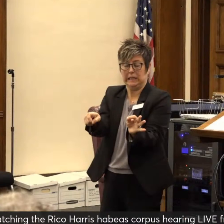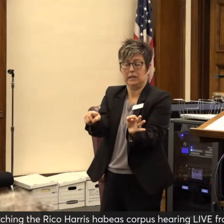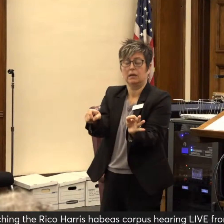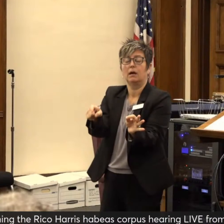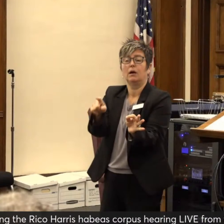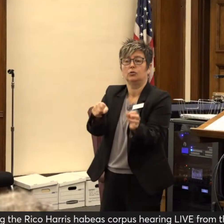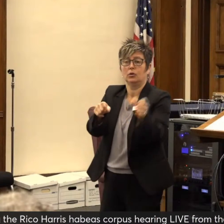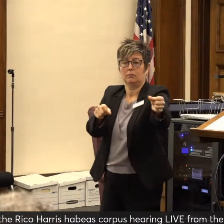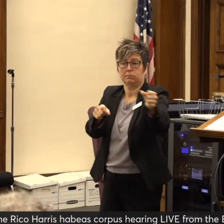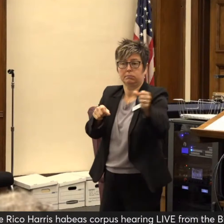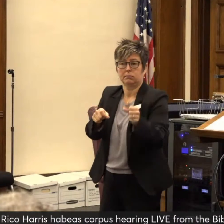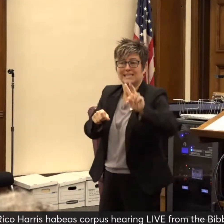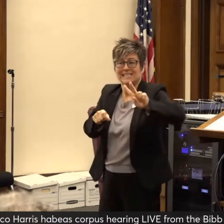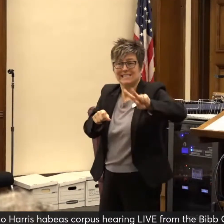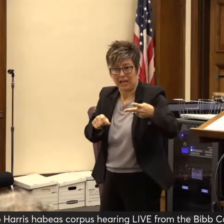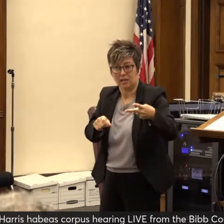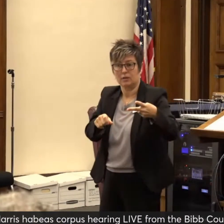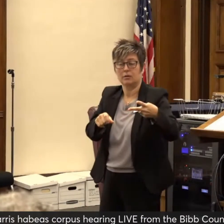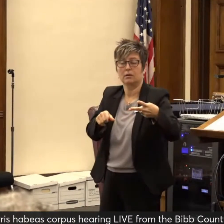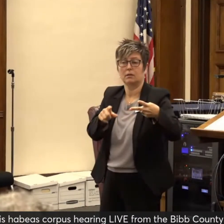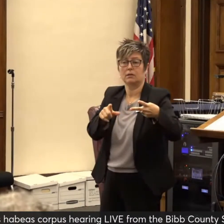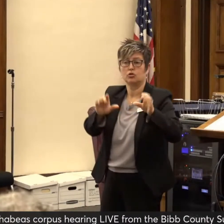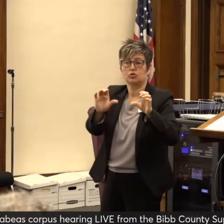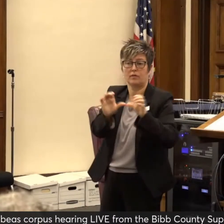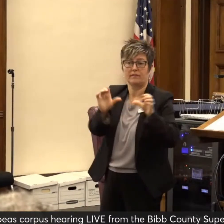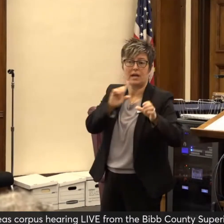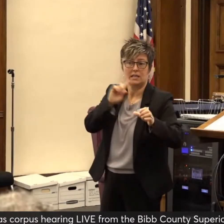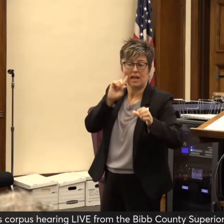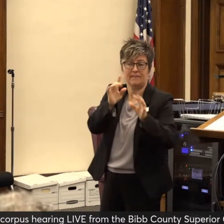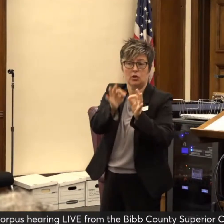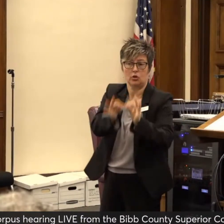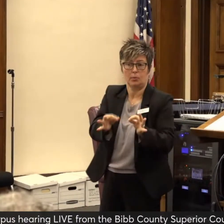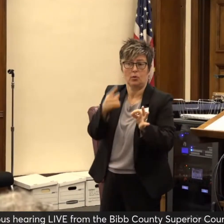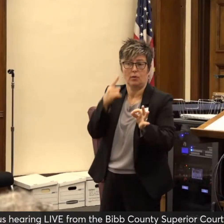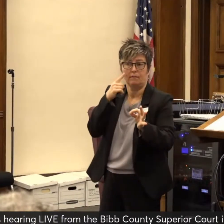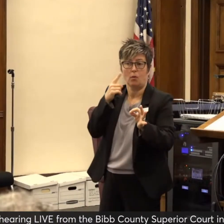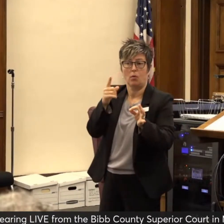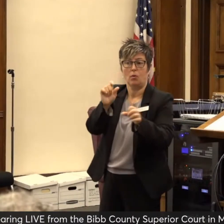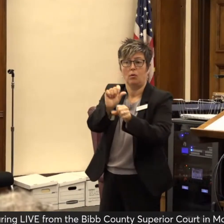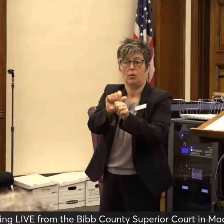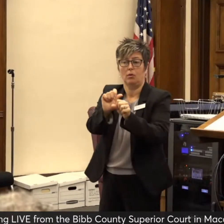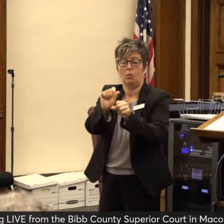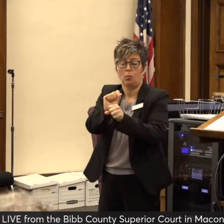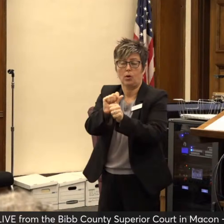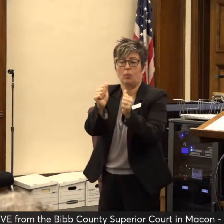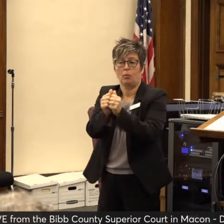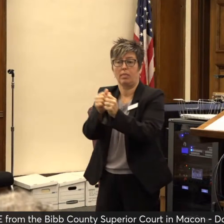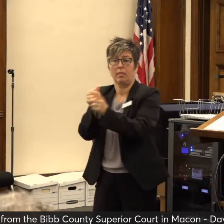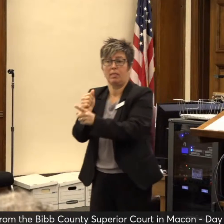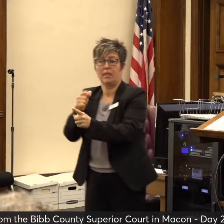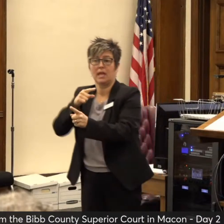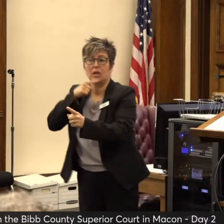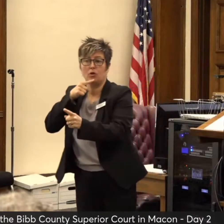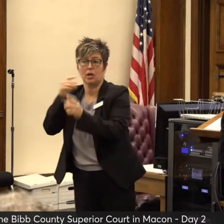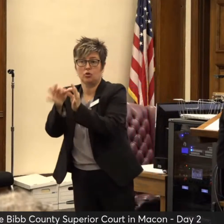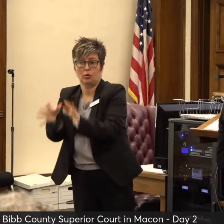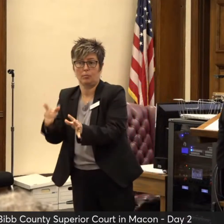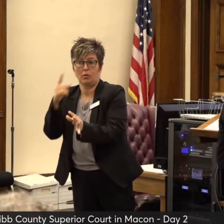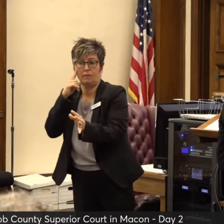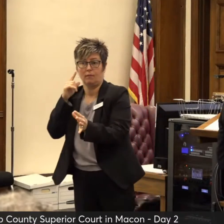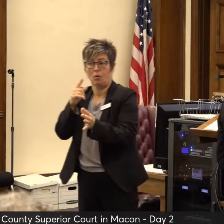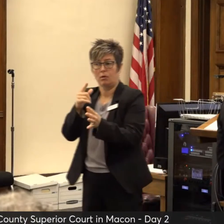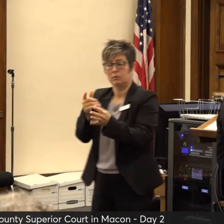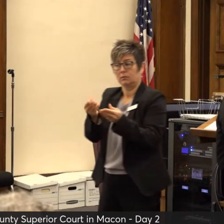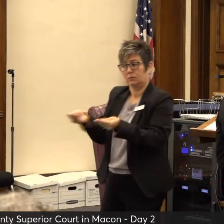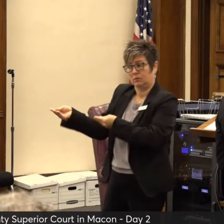deaf interpreter to assist the hearing interpreter and counsel. Is that correct? Correct. Yeah.